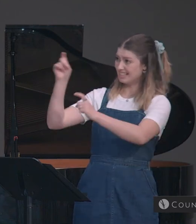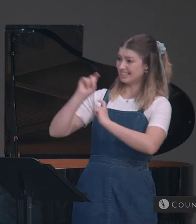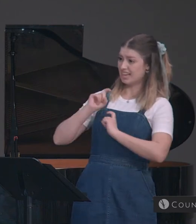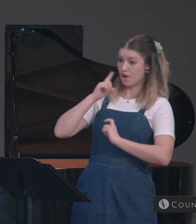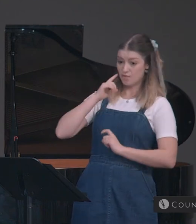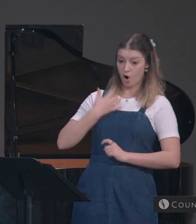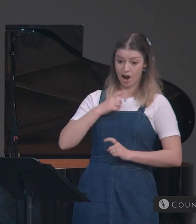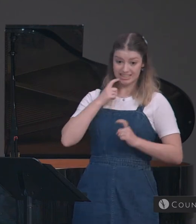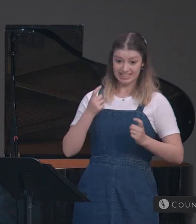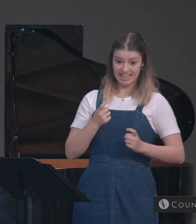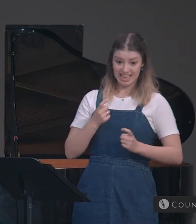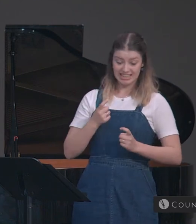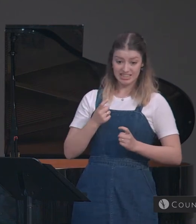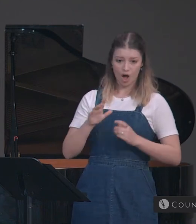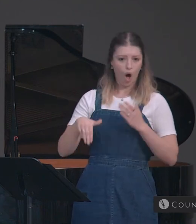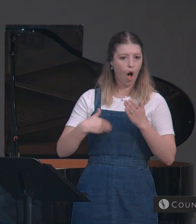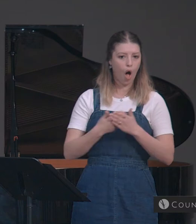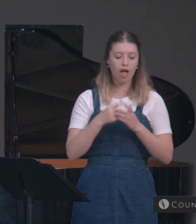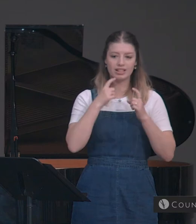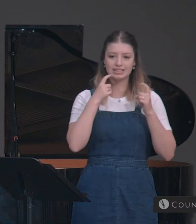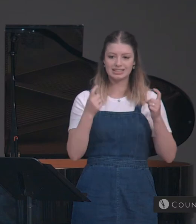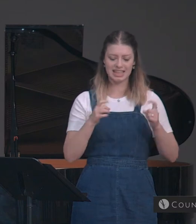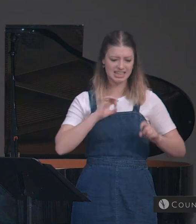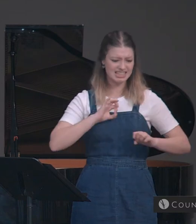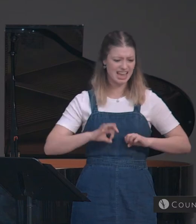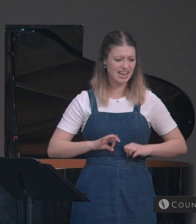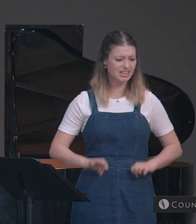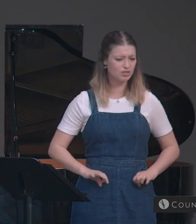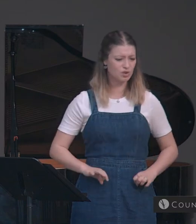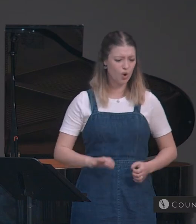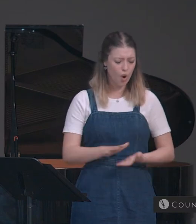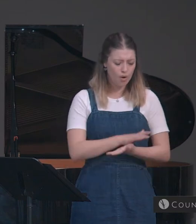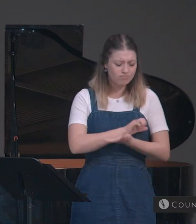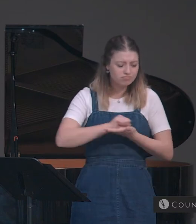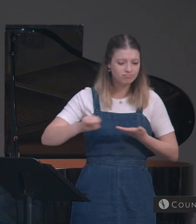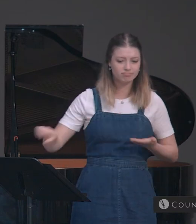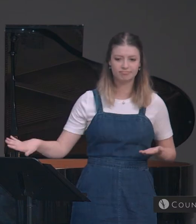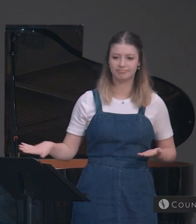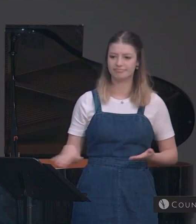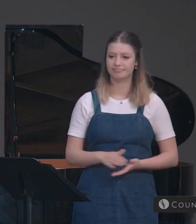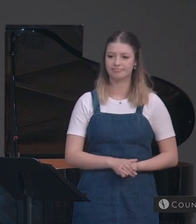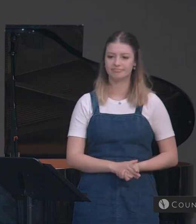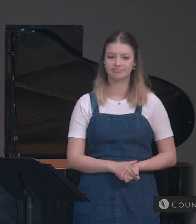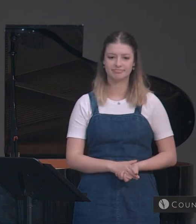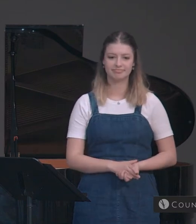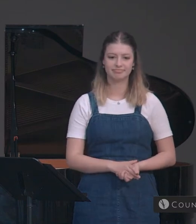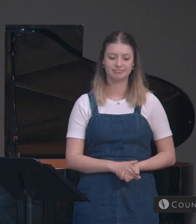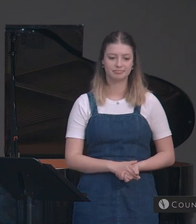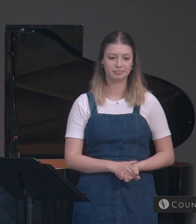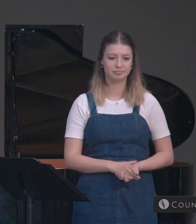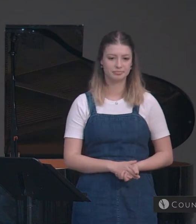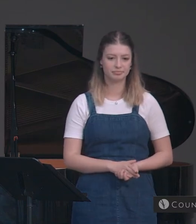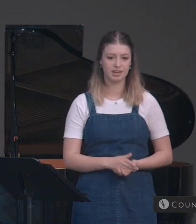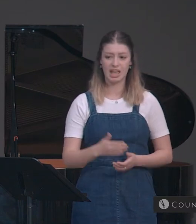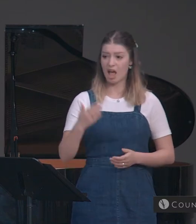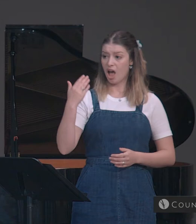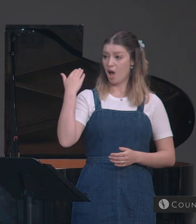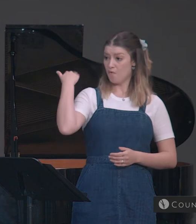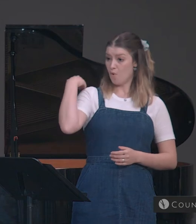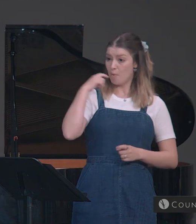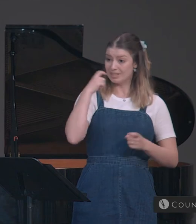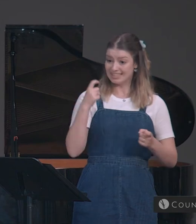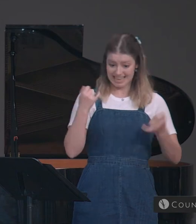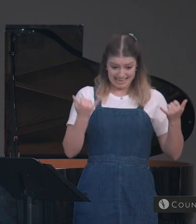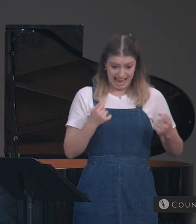for our sins, all of sin's stains are wiped away, past, present, and